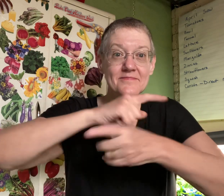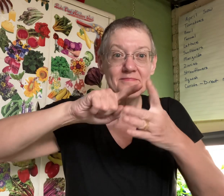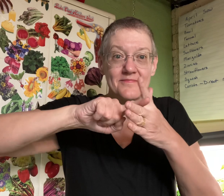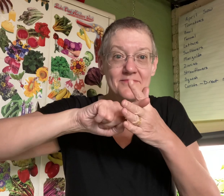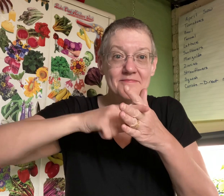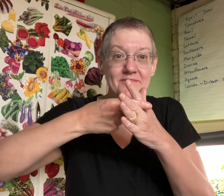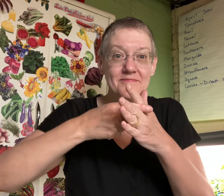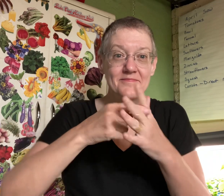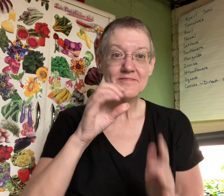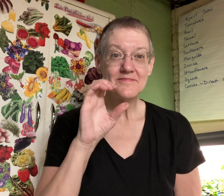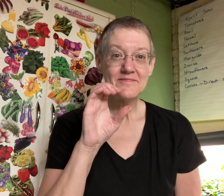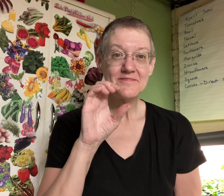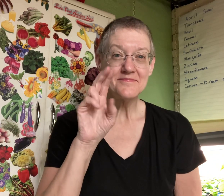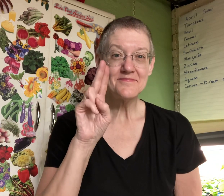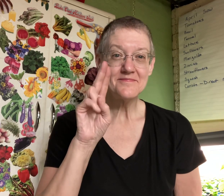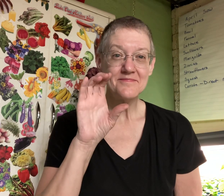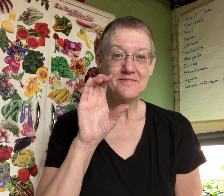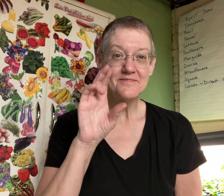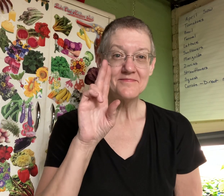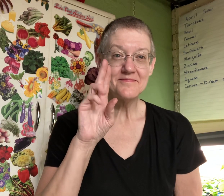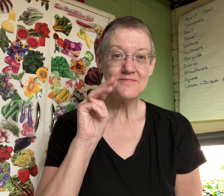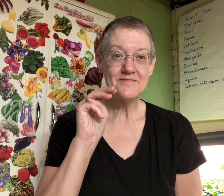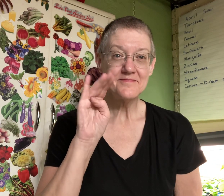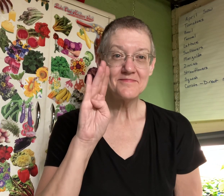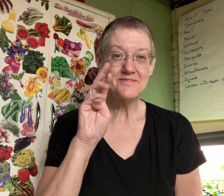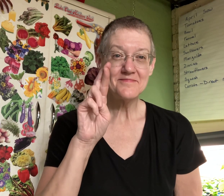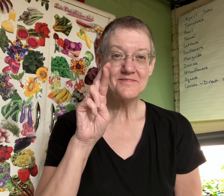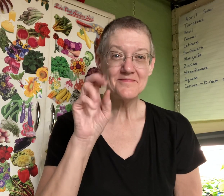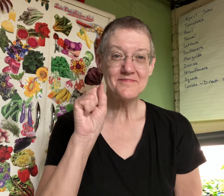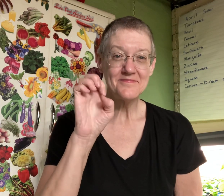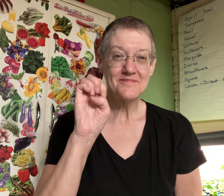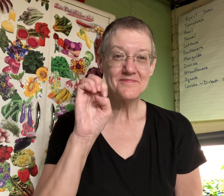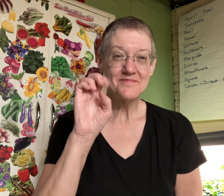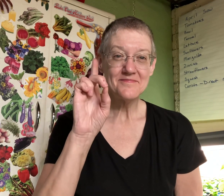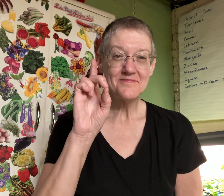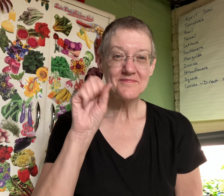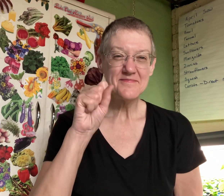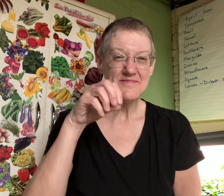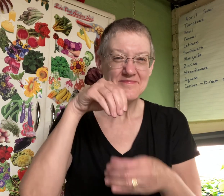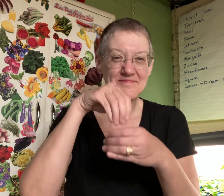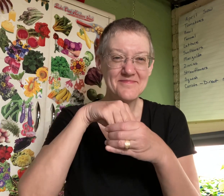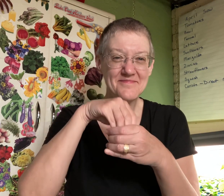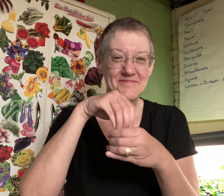Today we're going to start cucumber seeds.